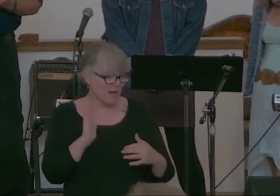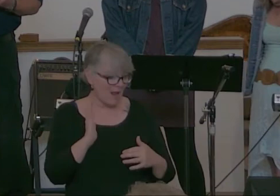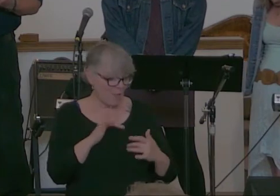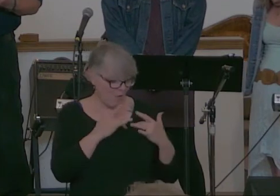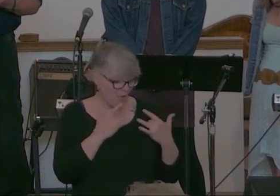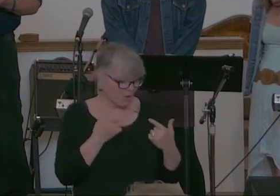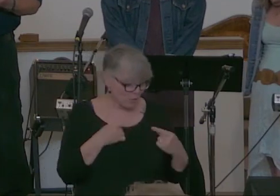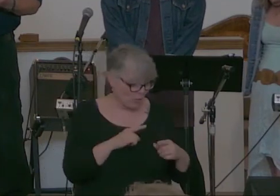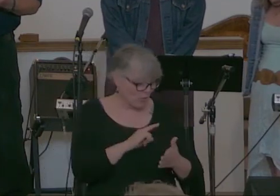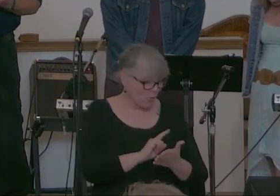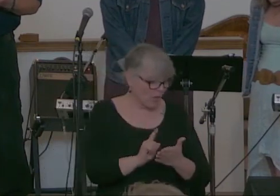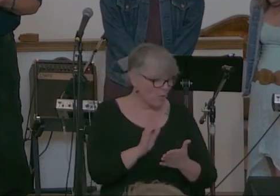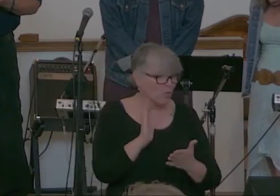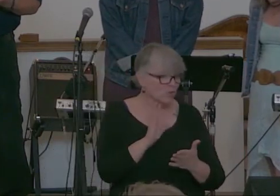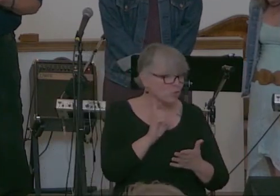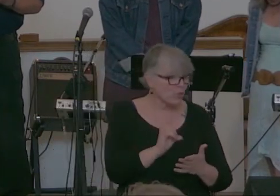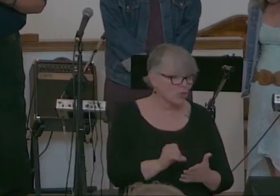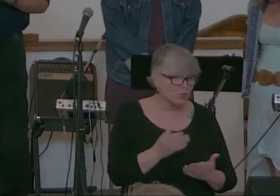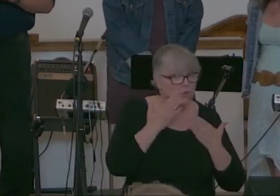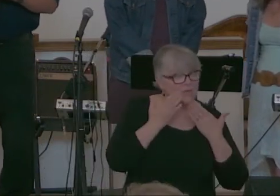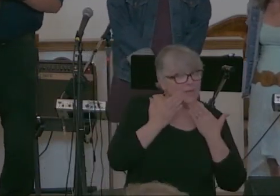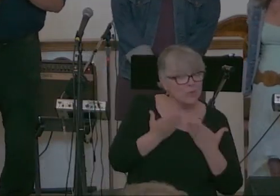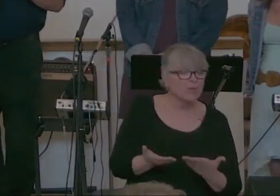In Jesus' name, amen.